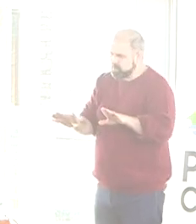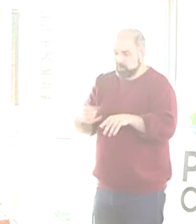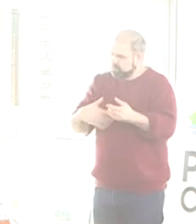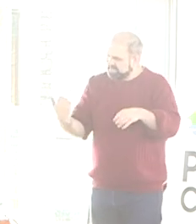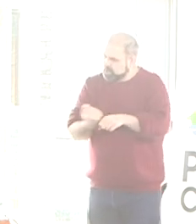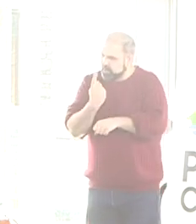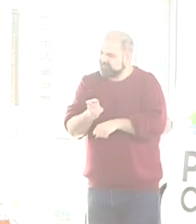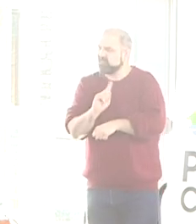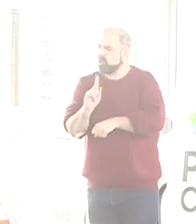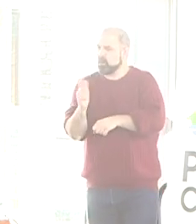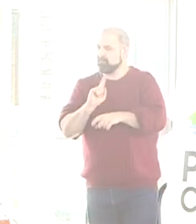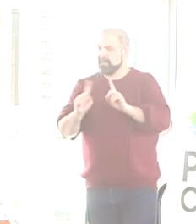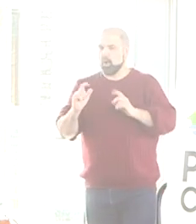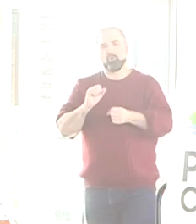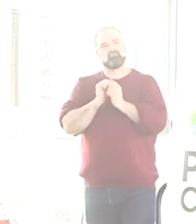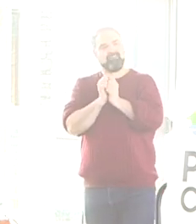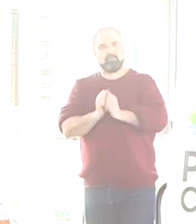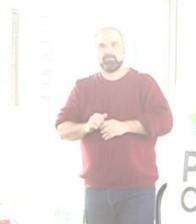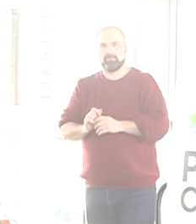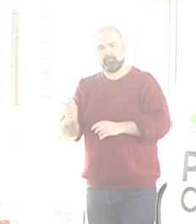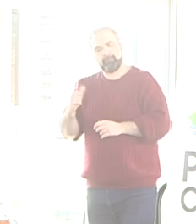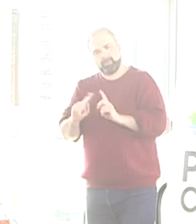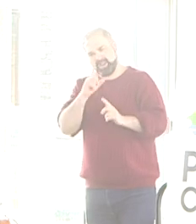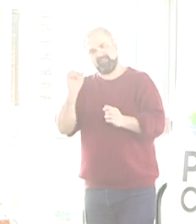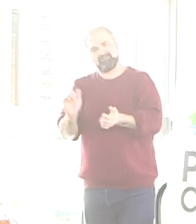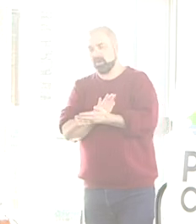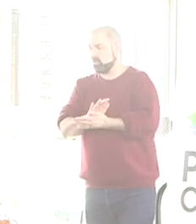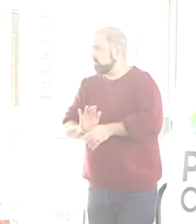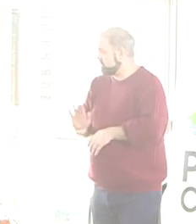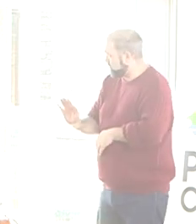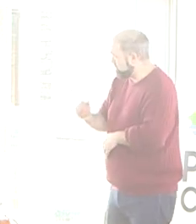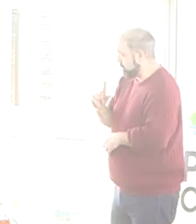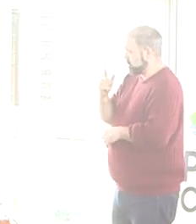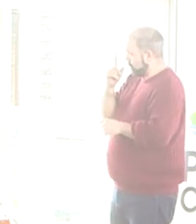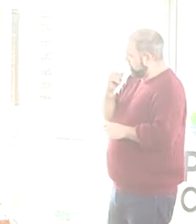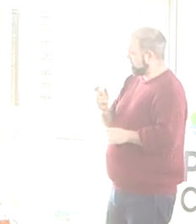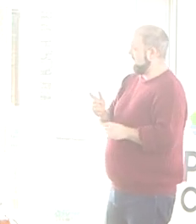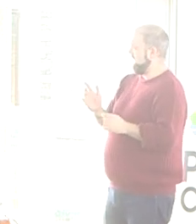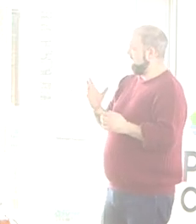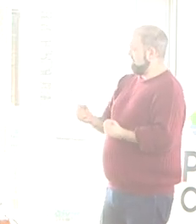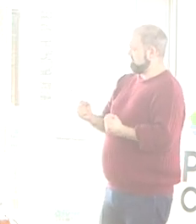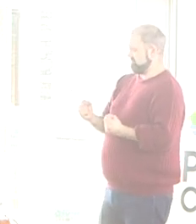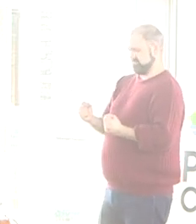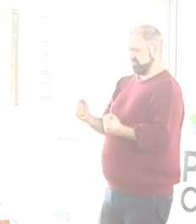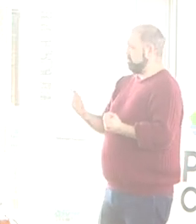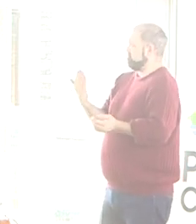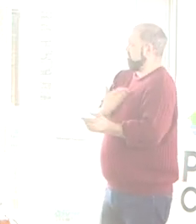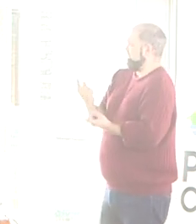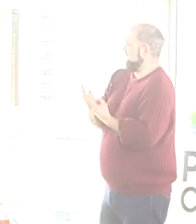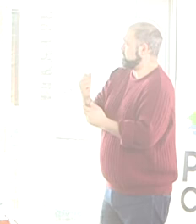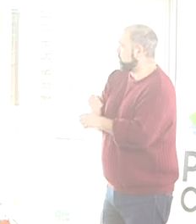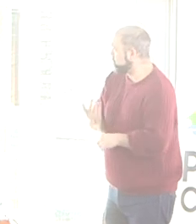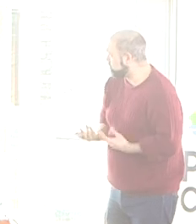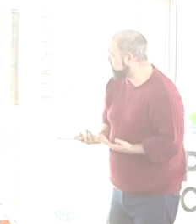We did it so that people could have more fun. And because it was the right thing to do. And I must admit, of all the people involved in